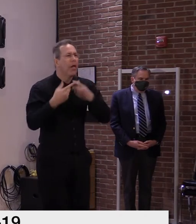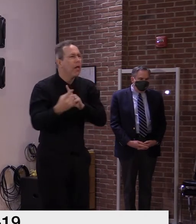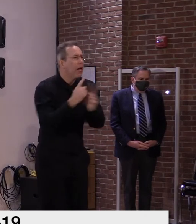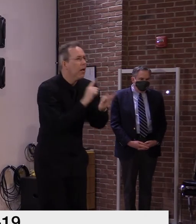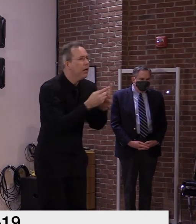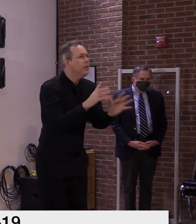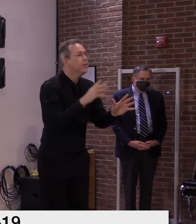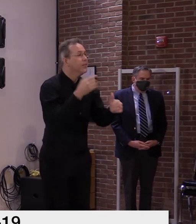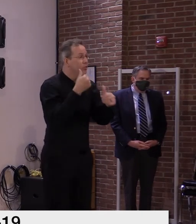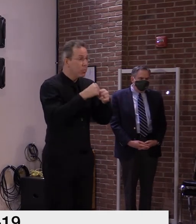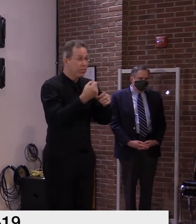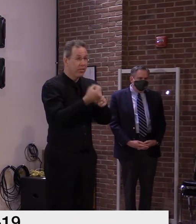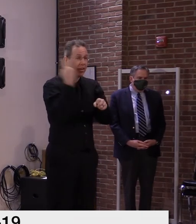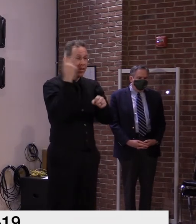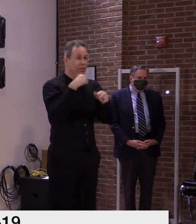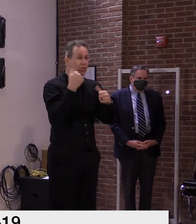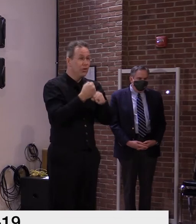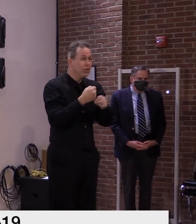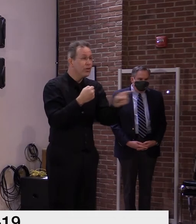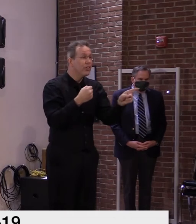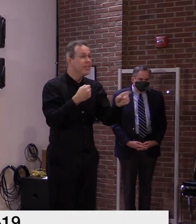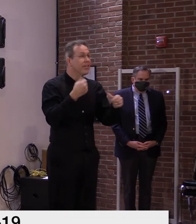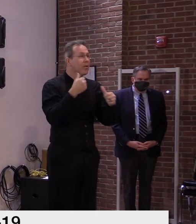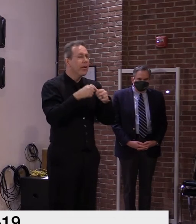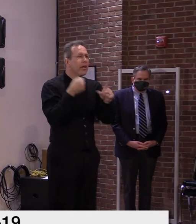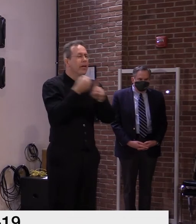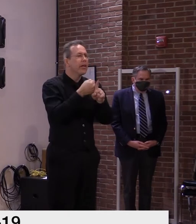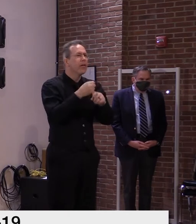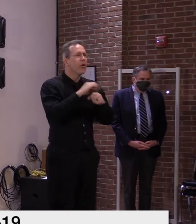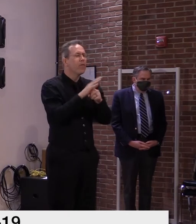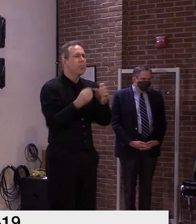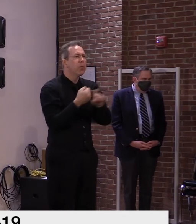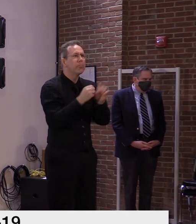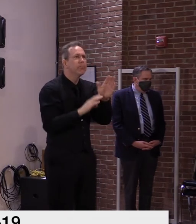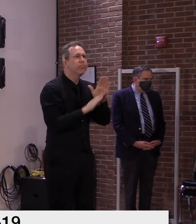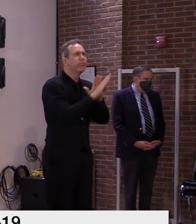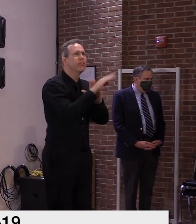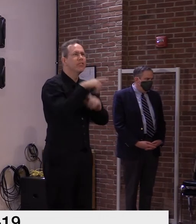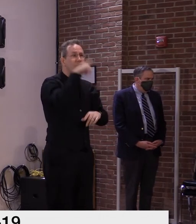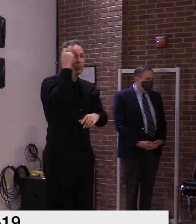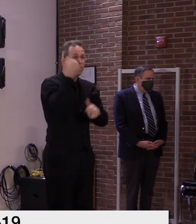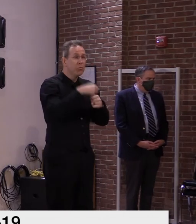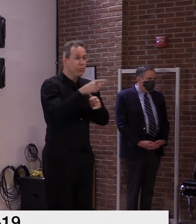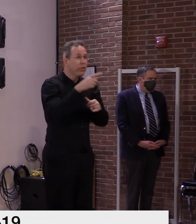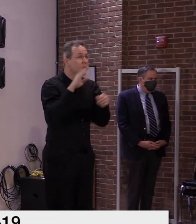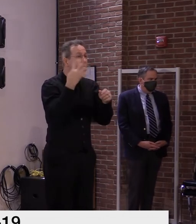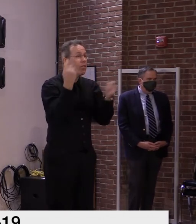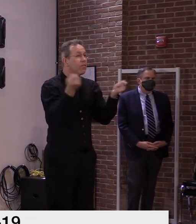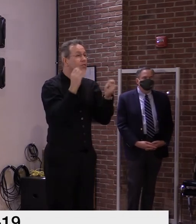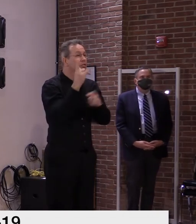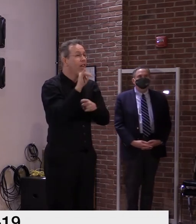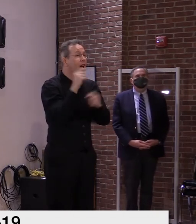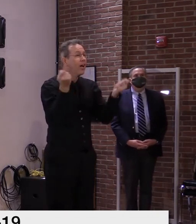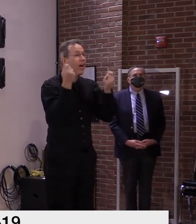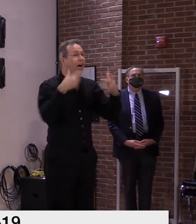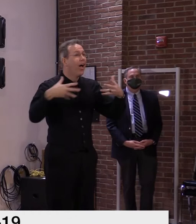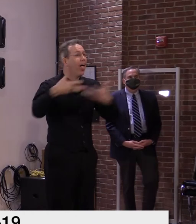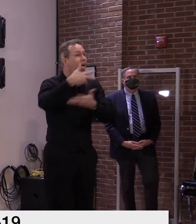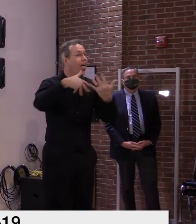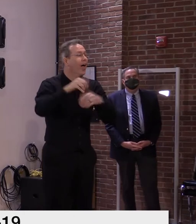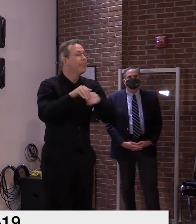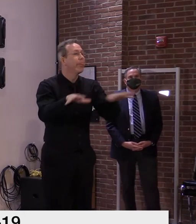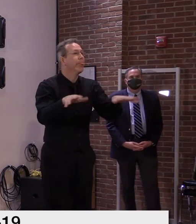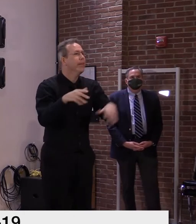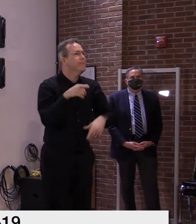There's also, I think, as more people are vaccinated, great opportunities for us to do more in the outdoors